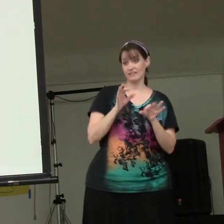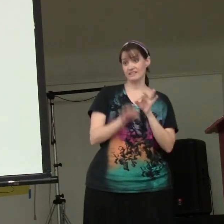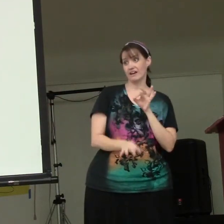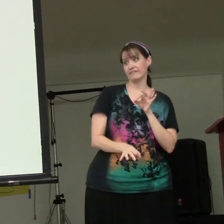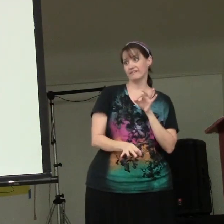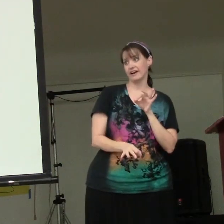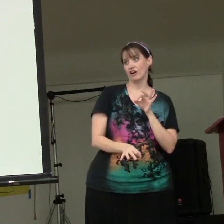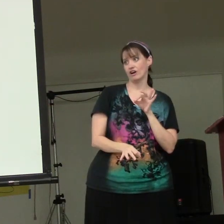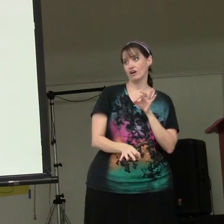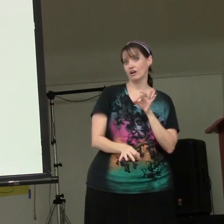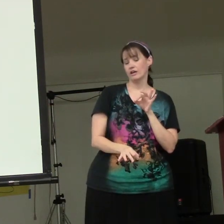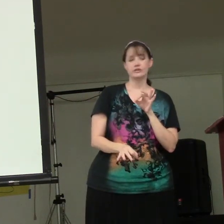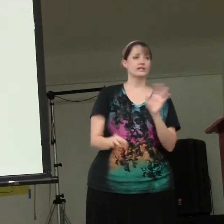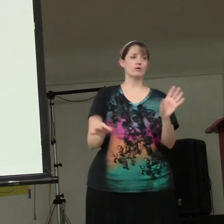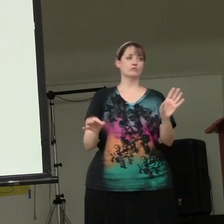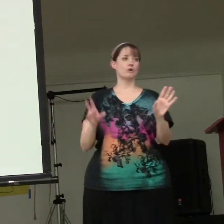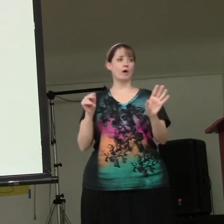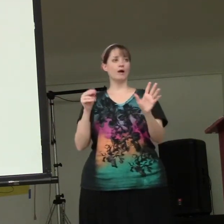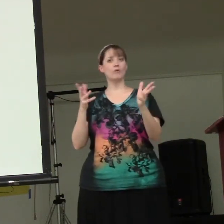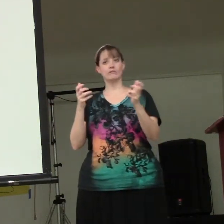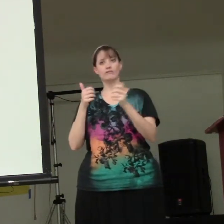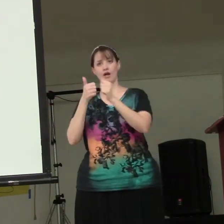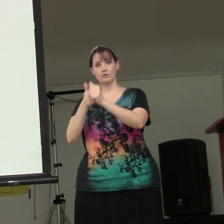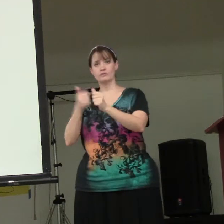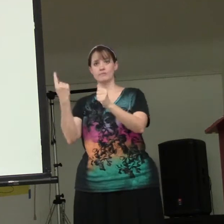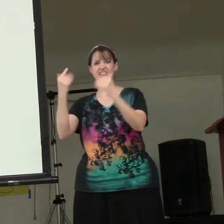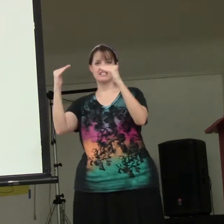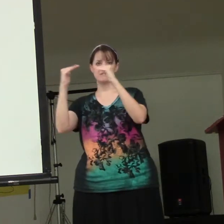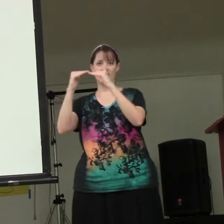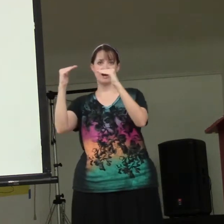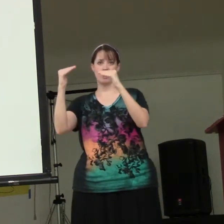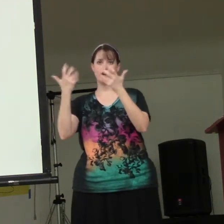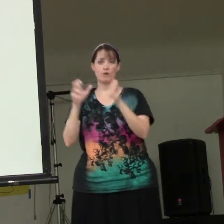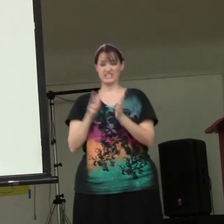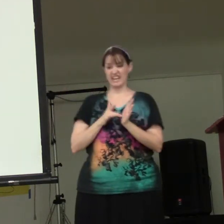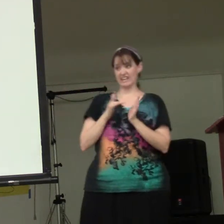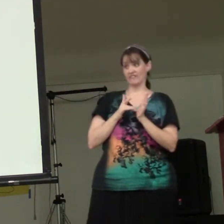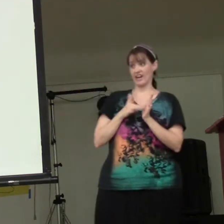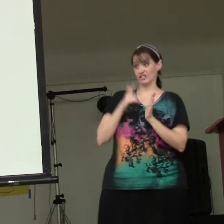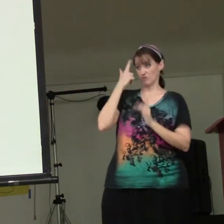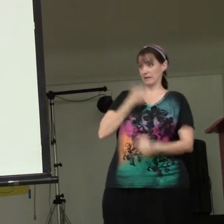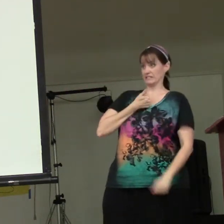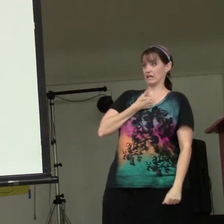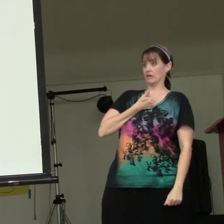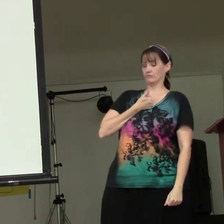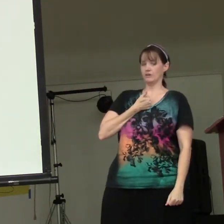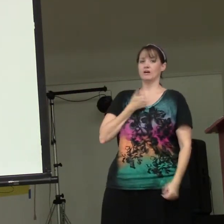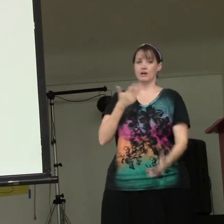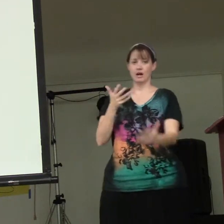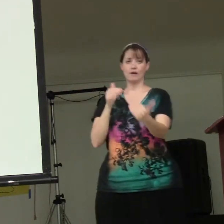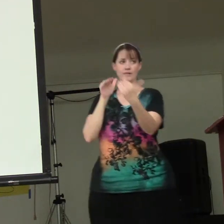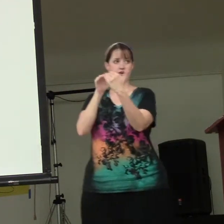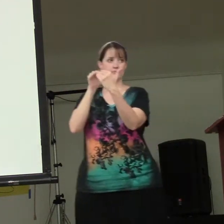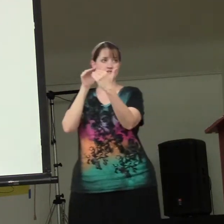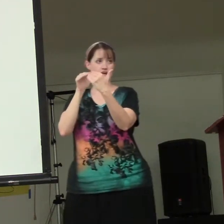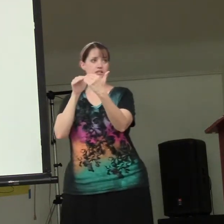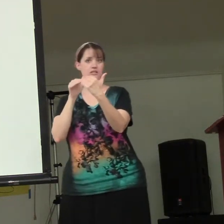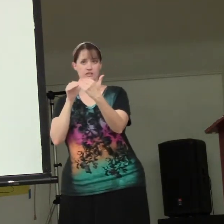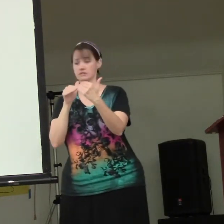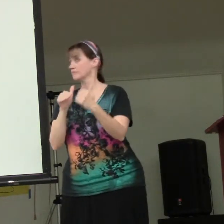that's unfair. You say, oh no, I want to follow something that's fair. I don't want to take advantage for myself. I want there to be justice.